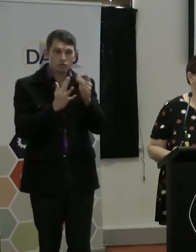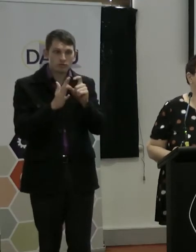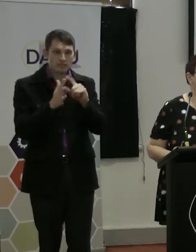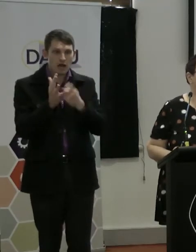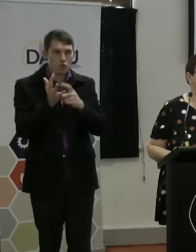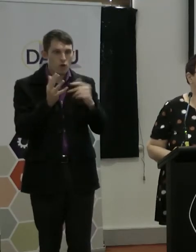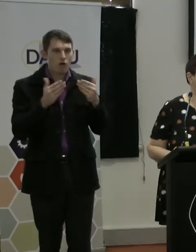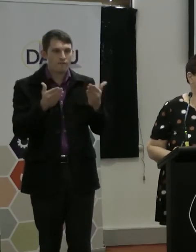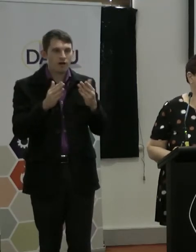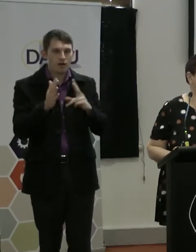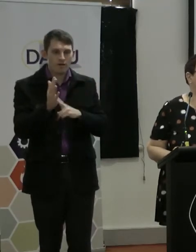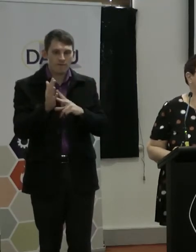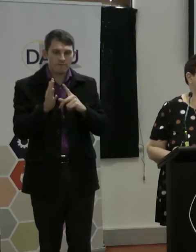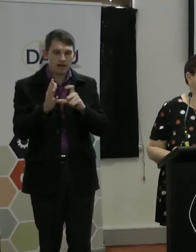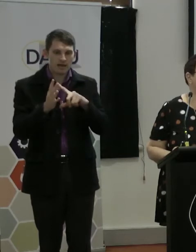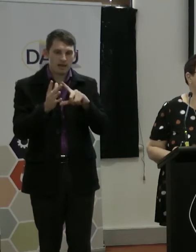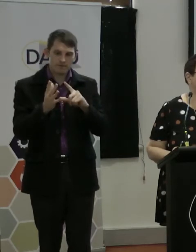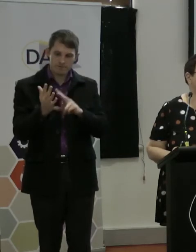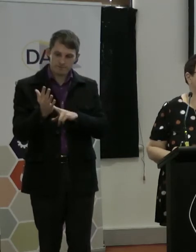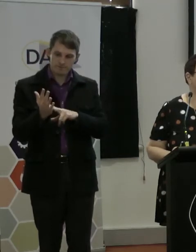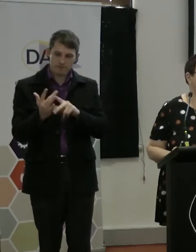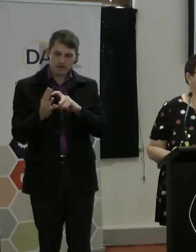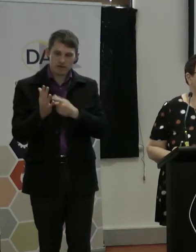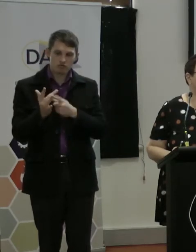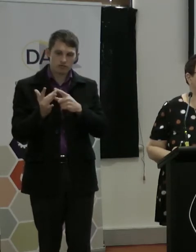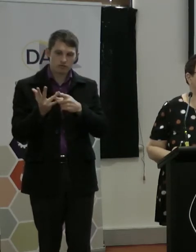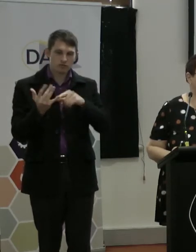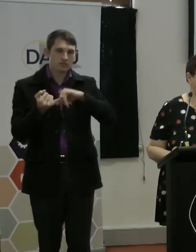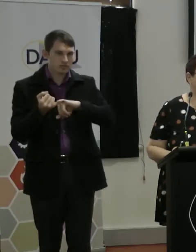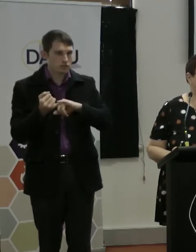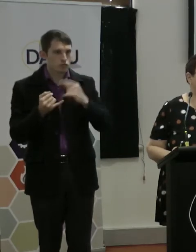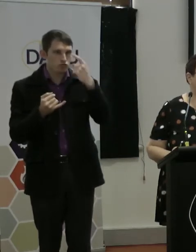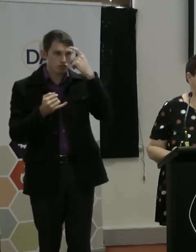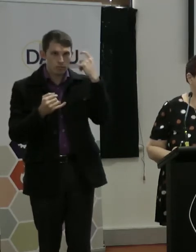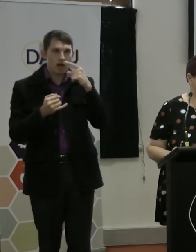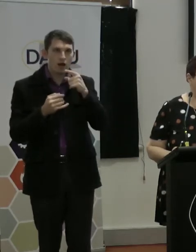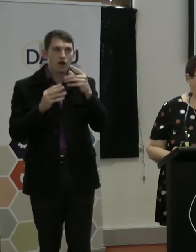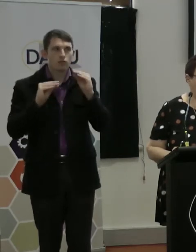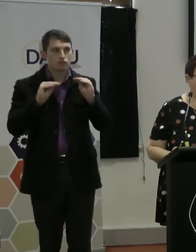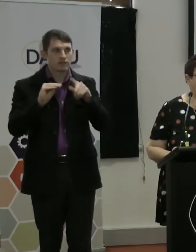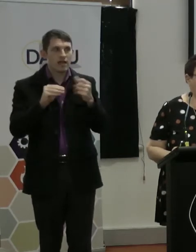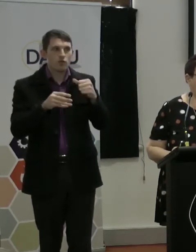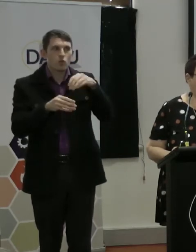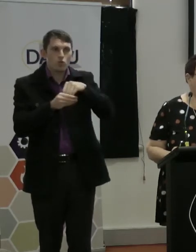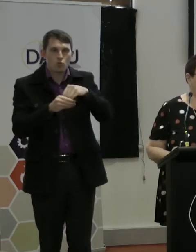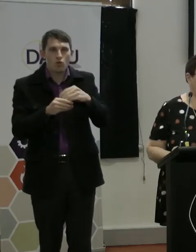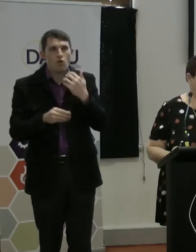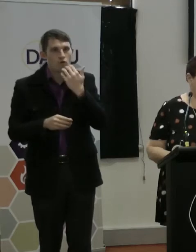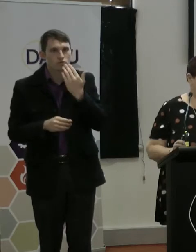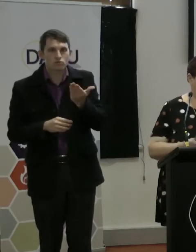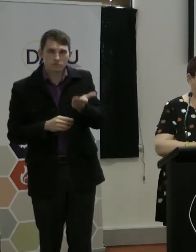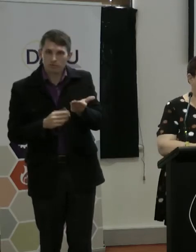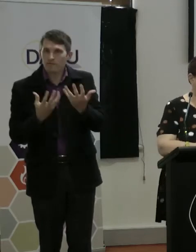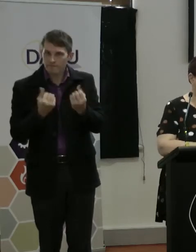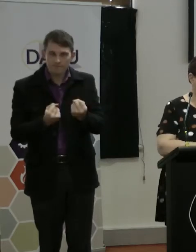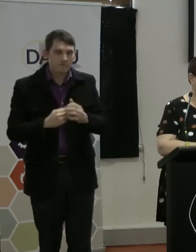trauma training offered, and that was at a cost. So some is at a cost. I would think that if you